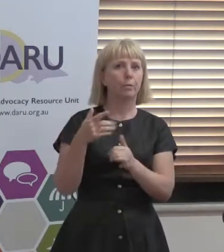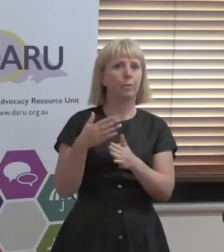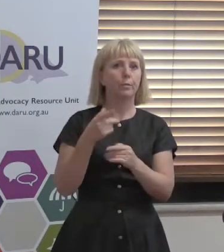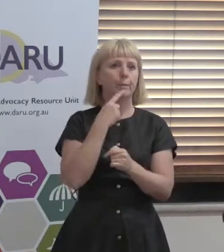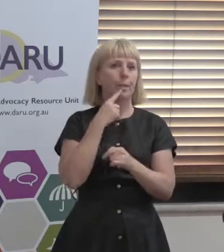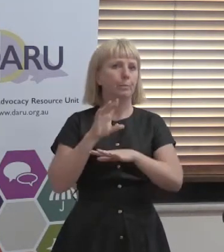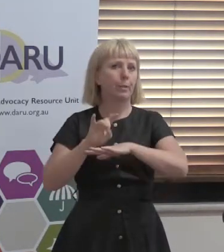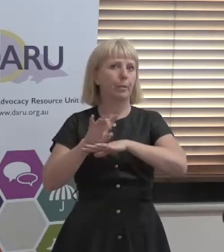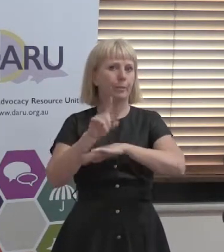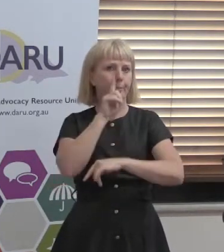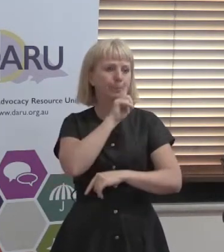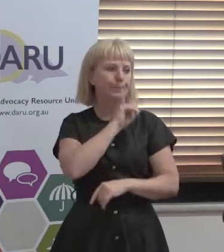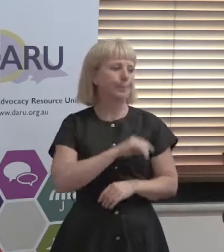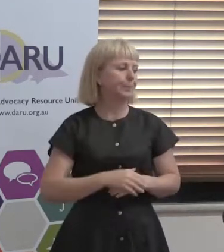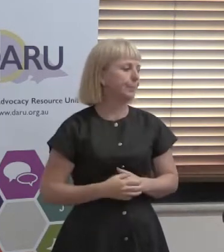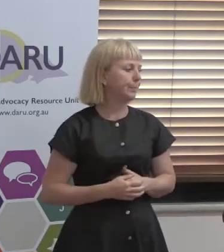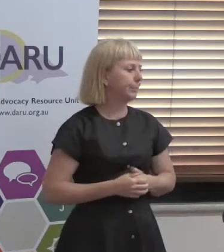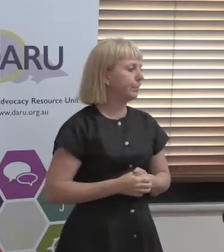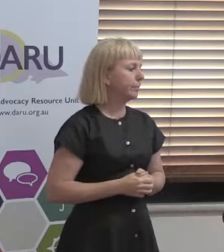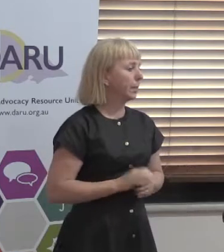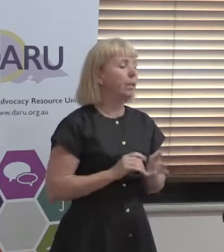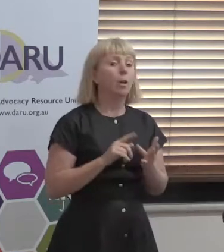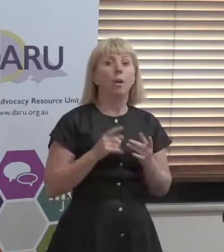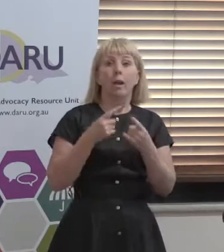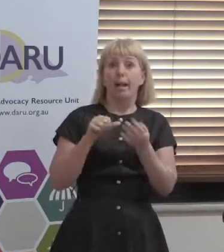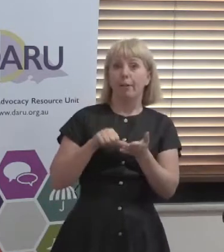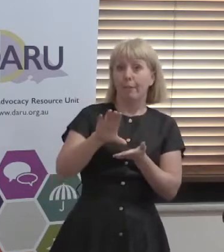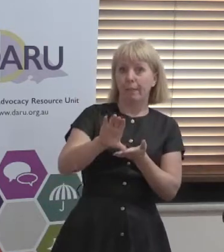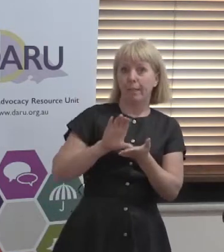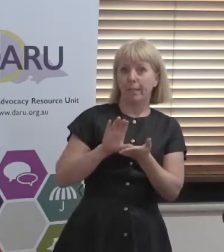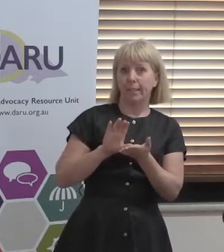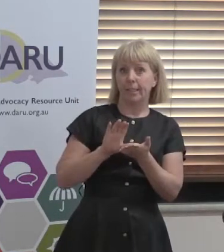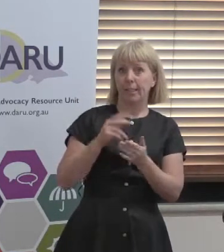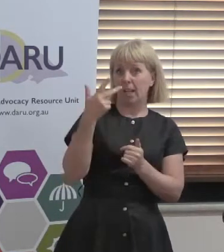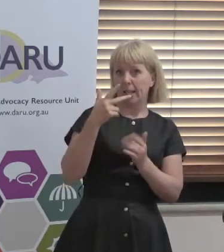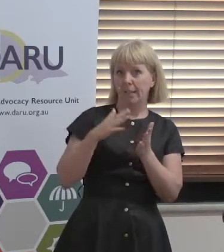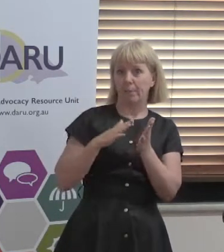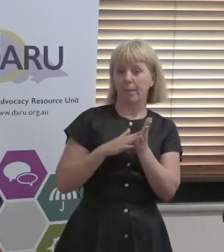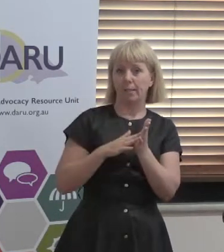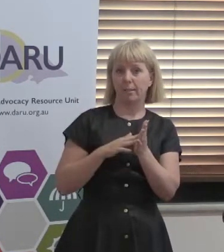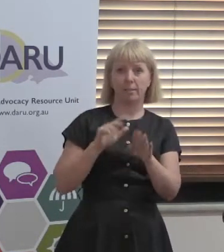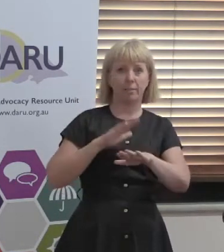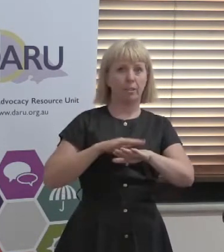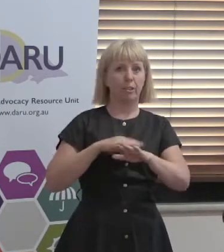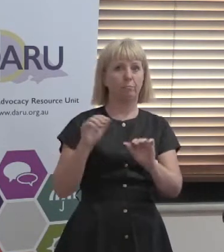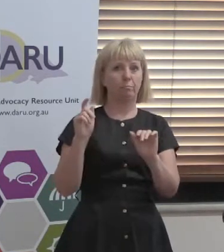We've, as I said, it was funded for 18 months. We're nearly at the end of that period and the end of that funding, so